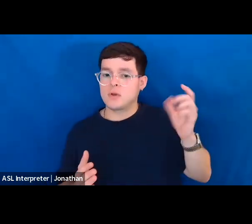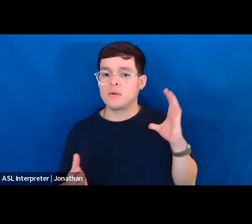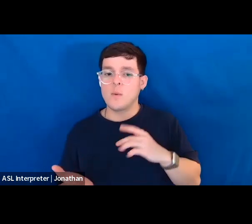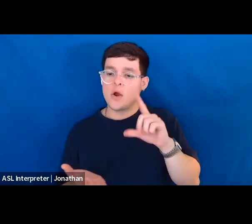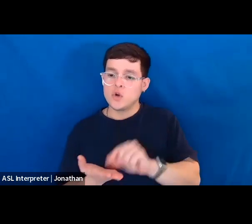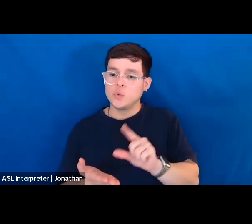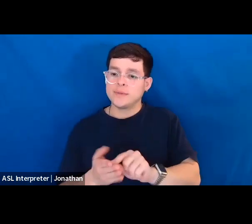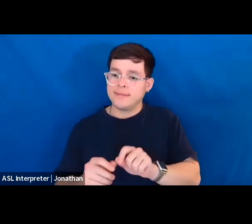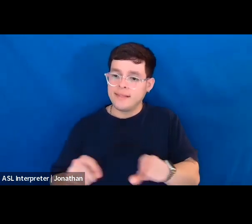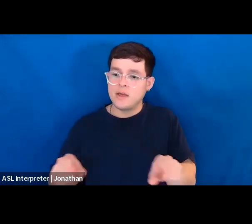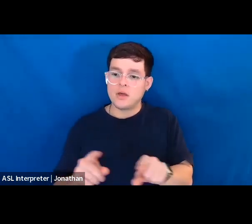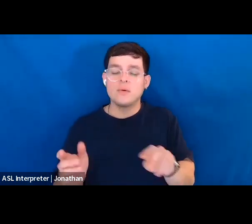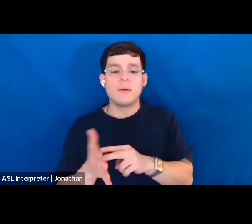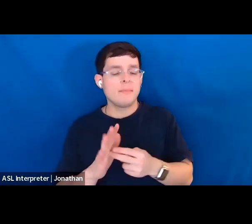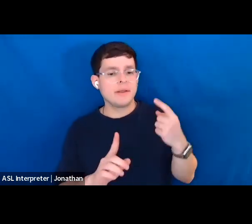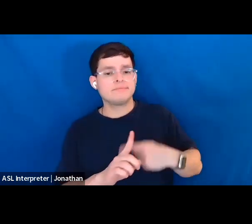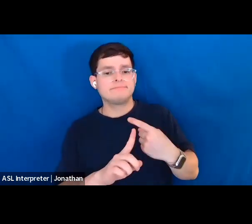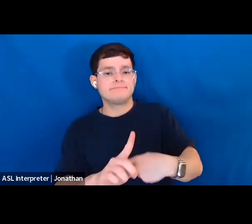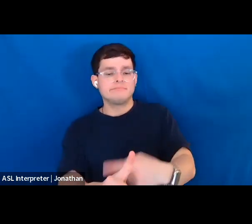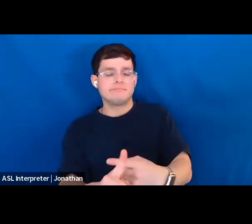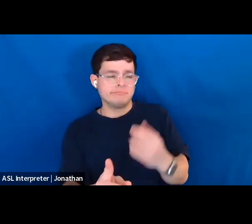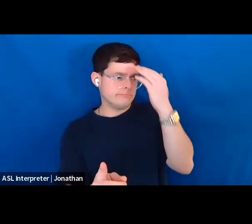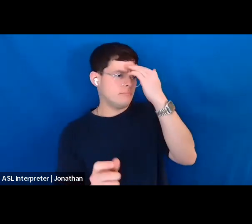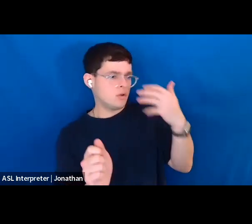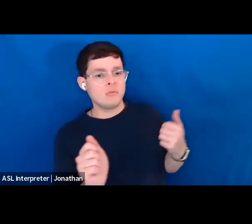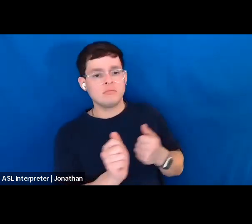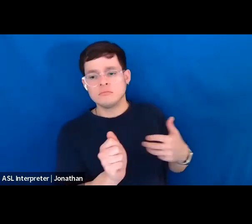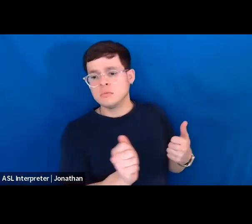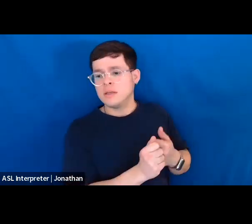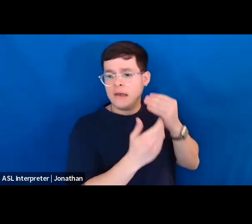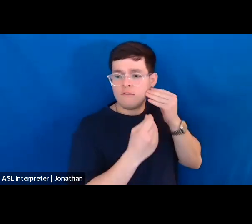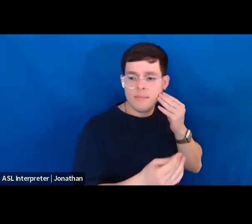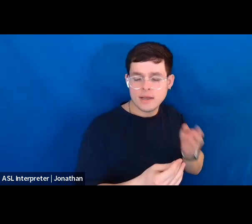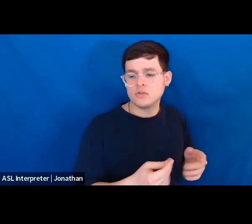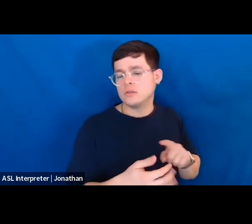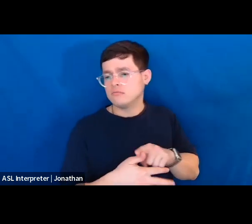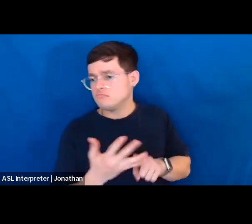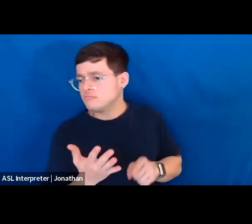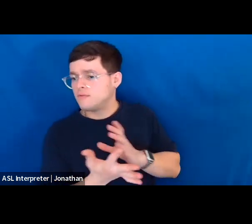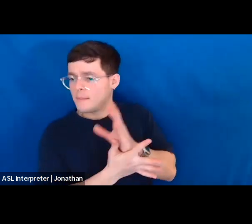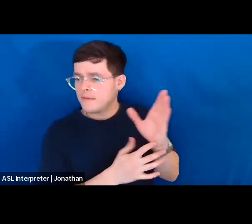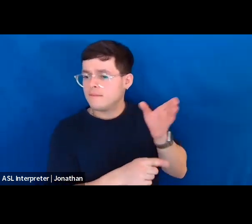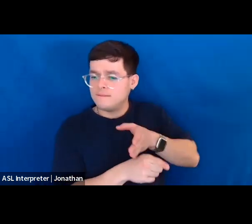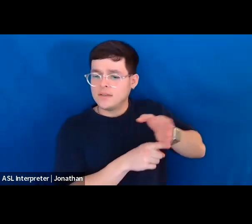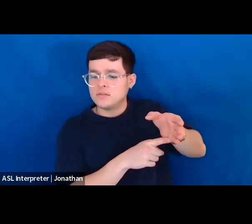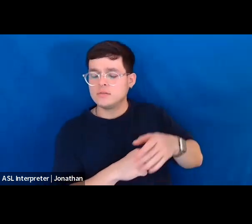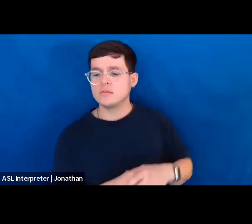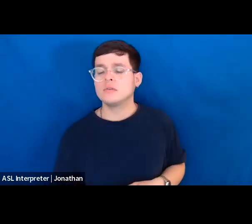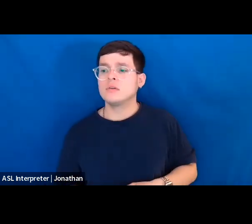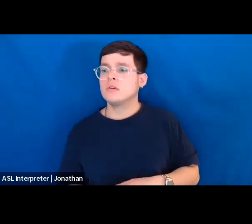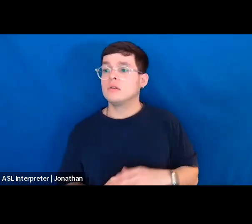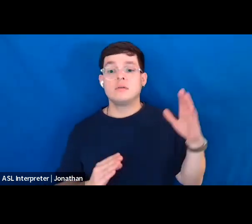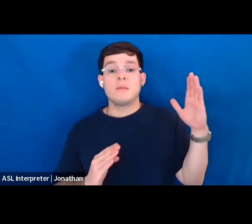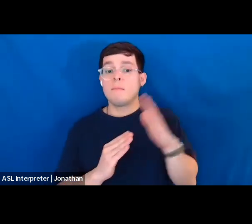stay up to date with information and updates from the field. And most